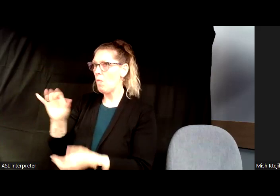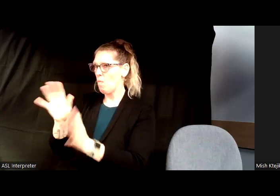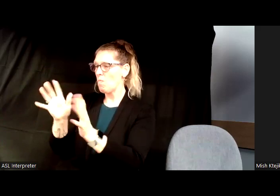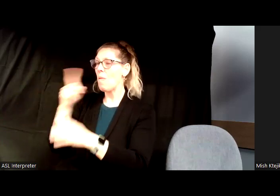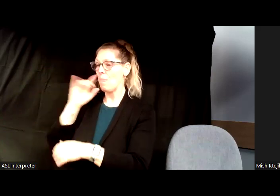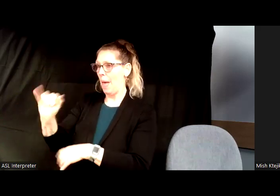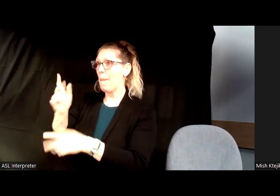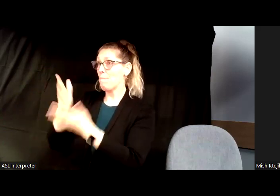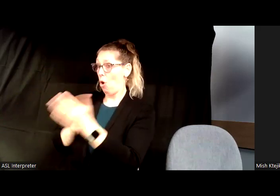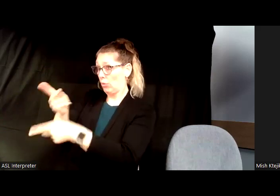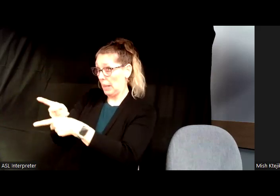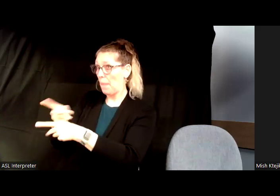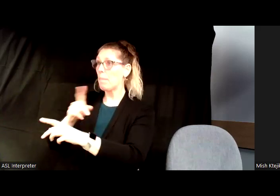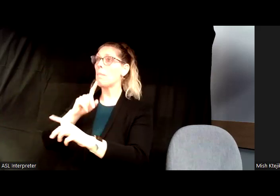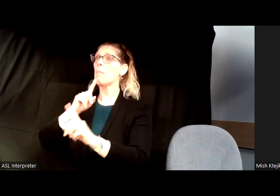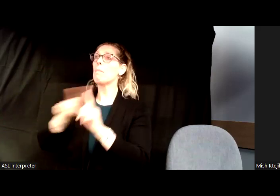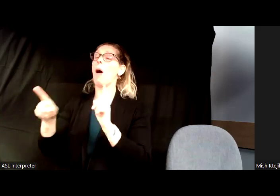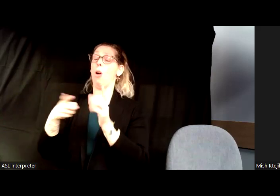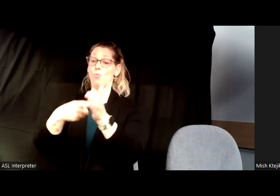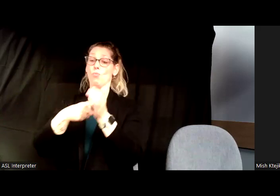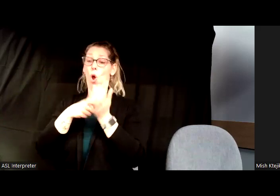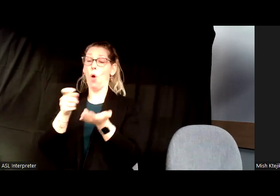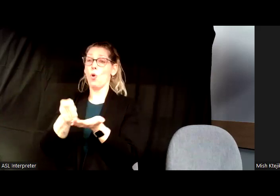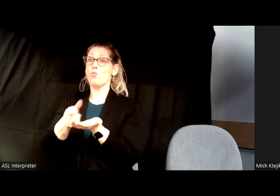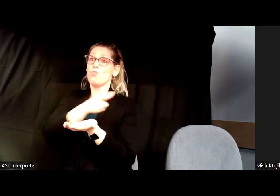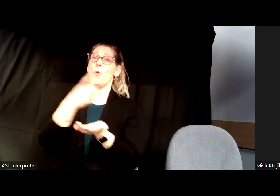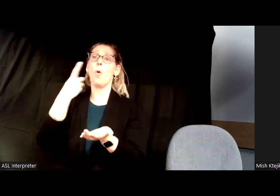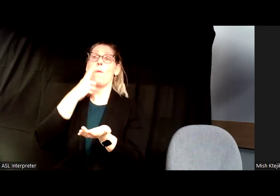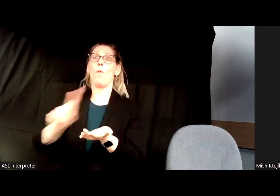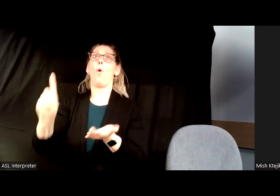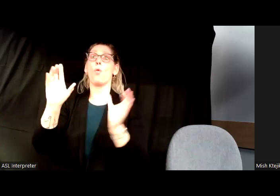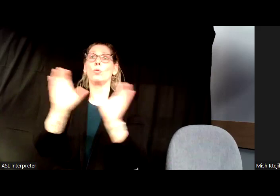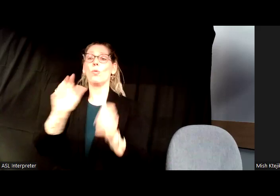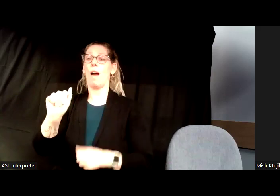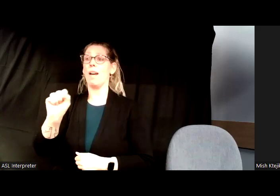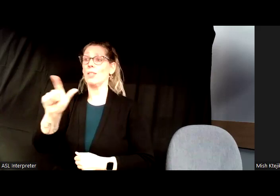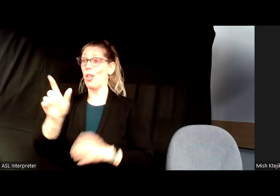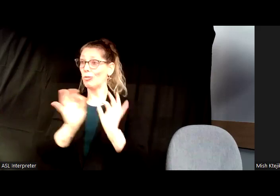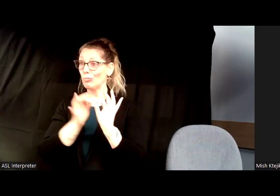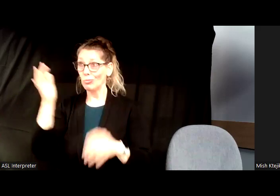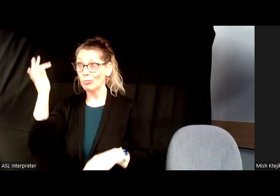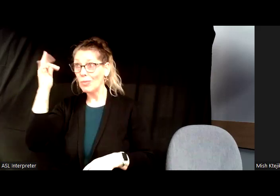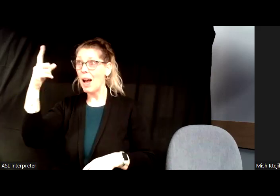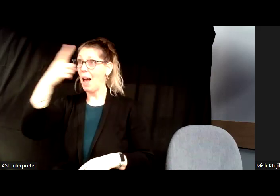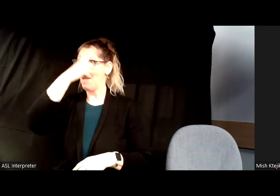So I think we should keep that part, but we should remove the requirements for the certification. Because it would be the